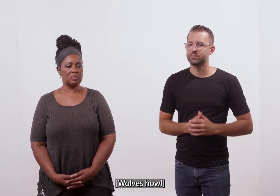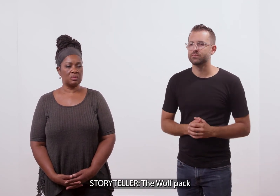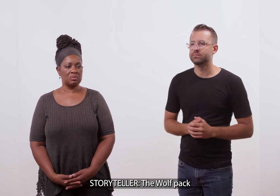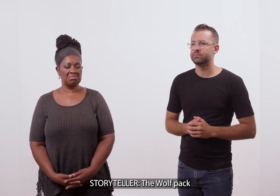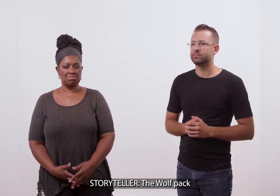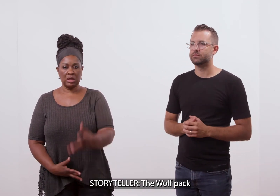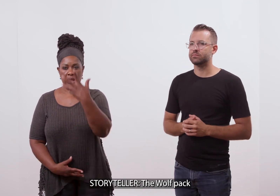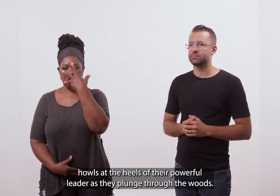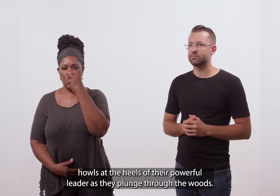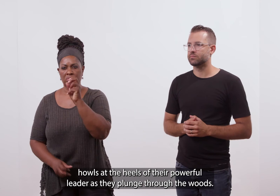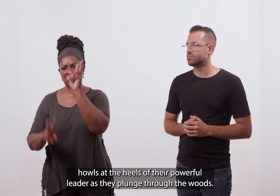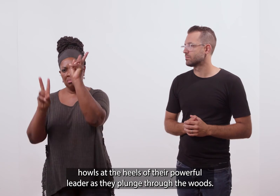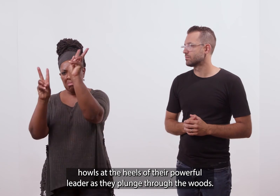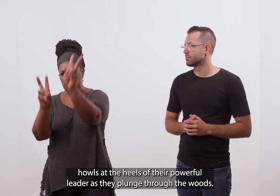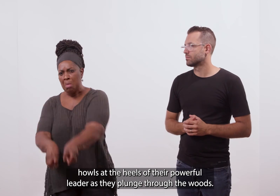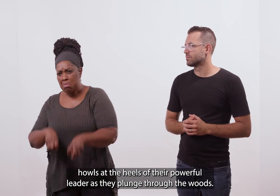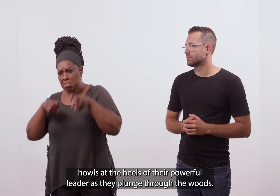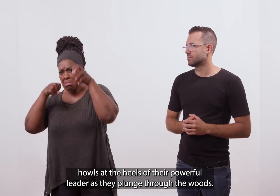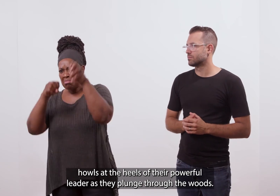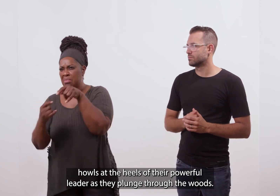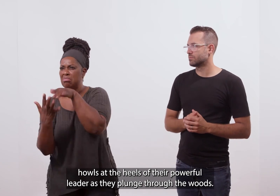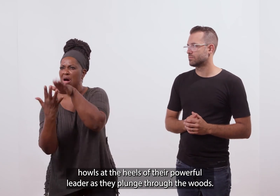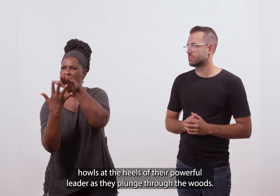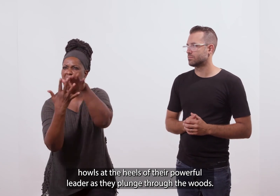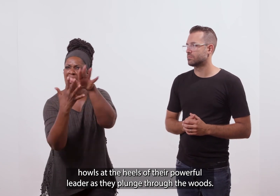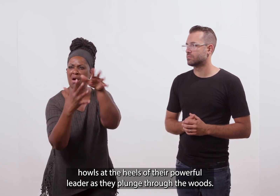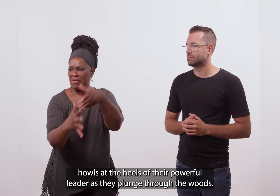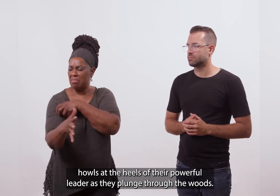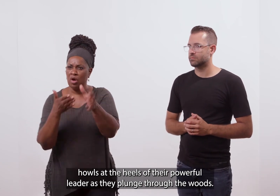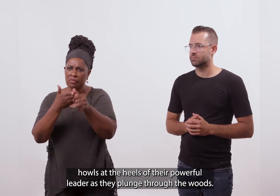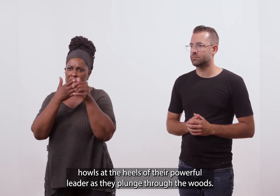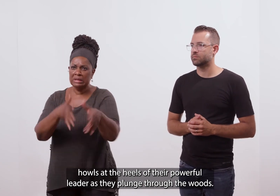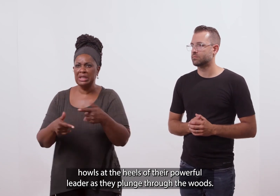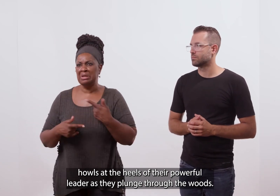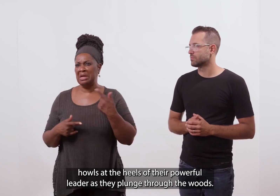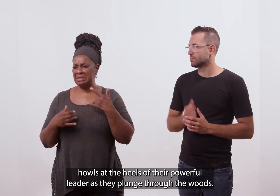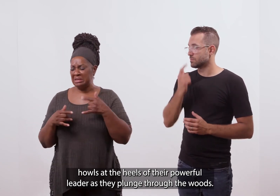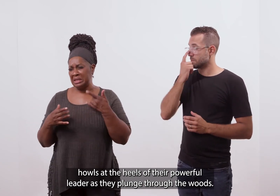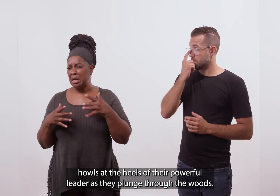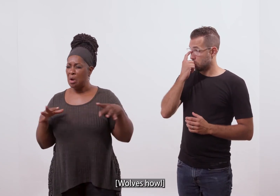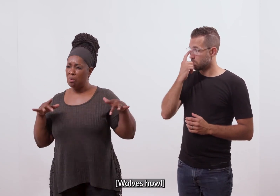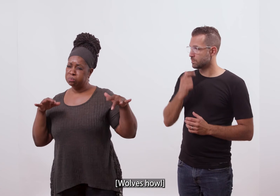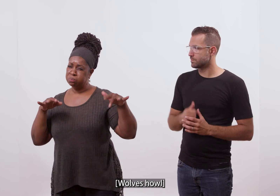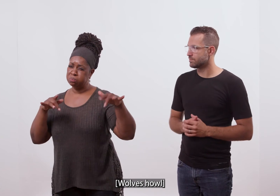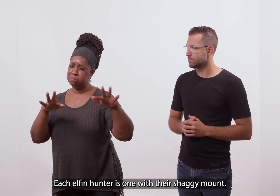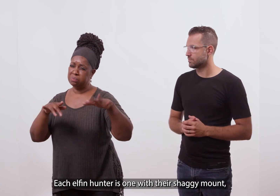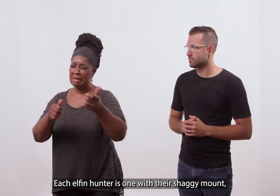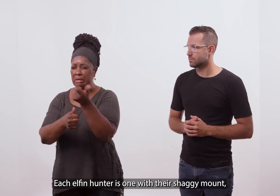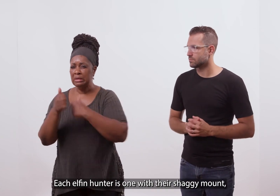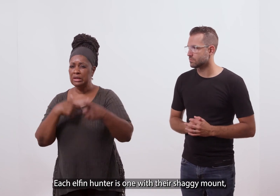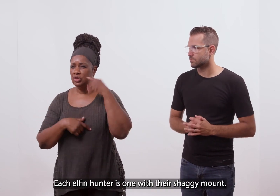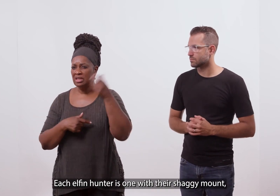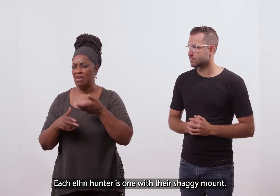The wolf pack howls at the heels of their powerful leader as they plunge through the woods. Each